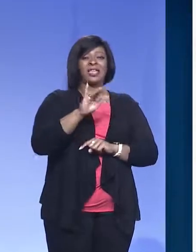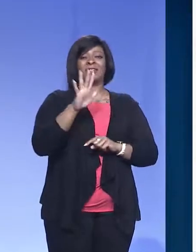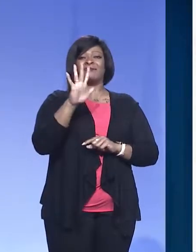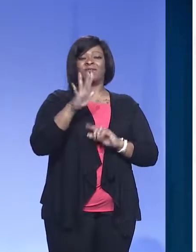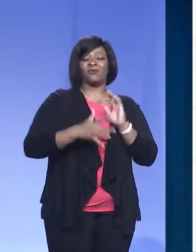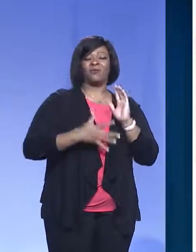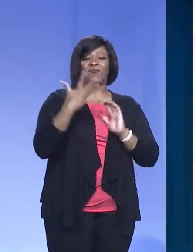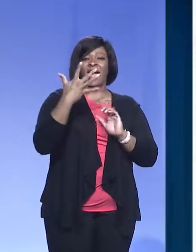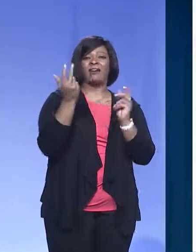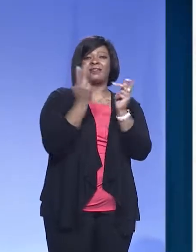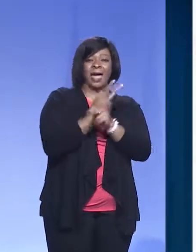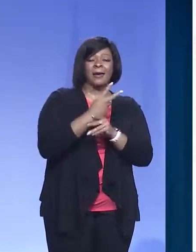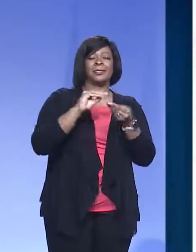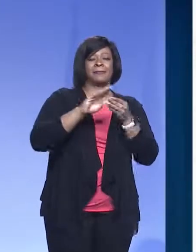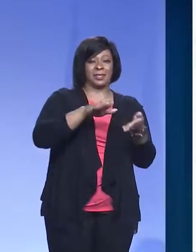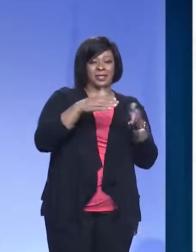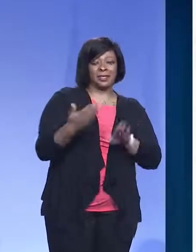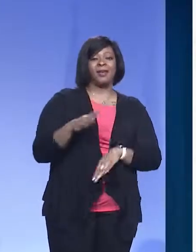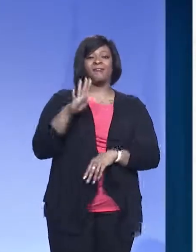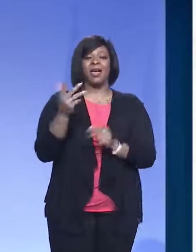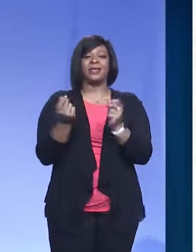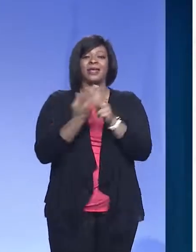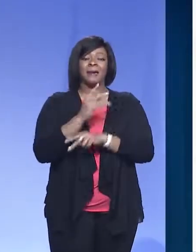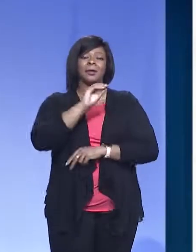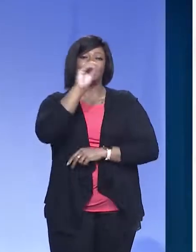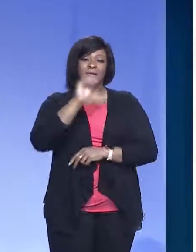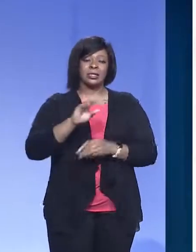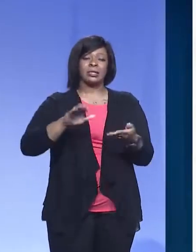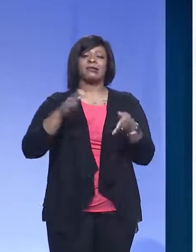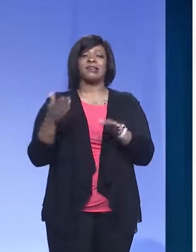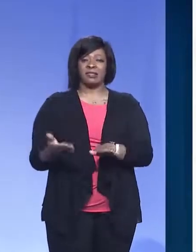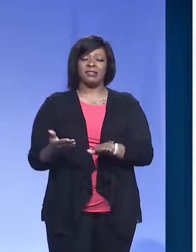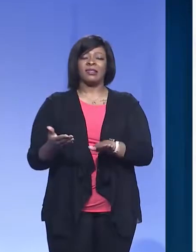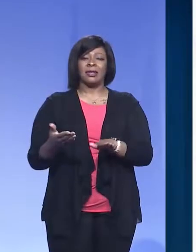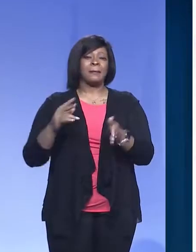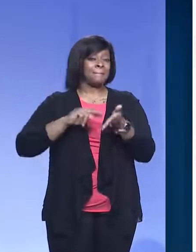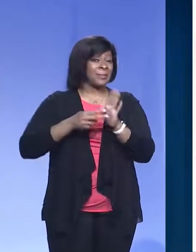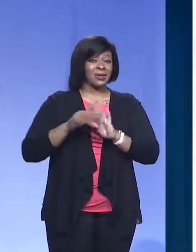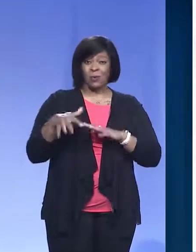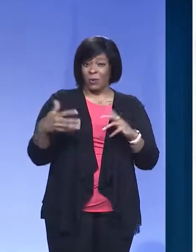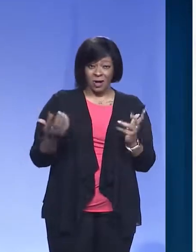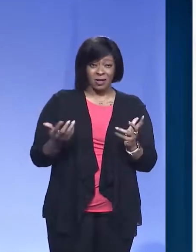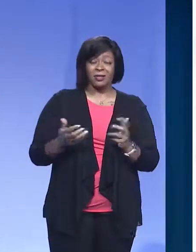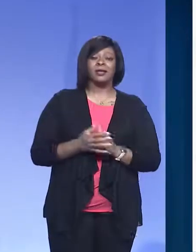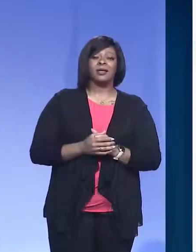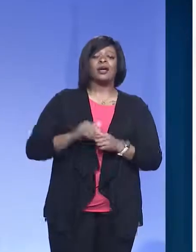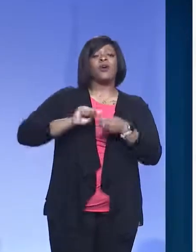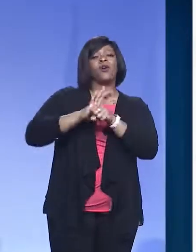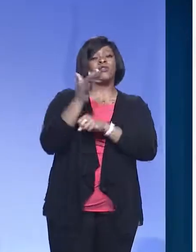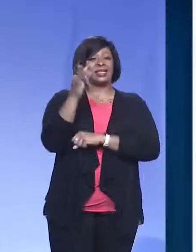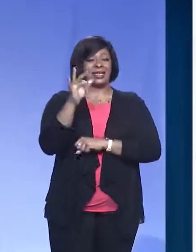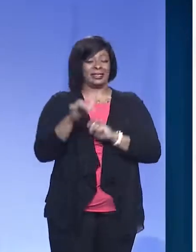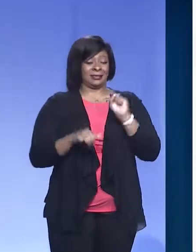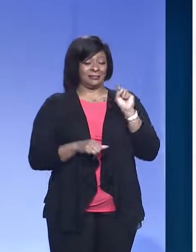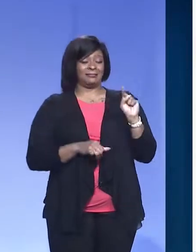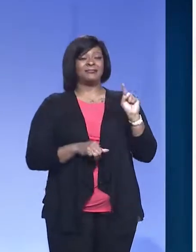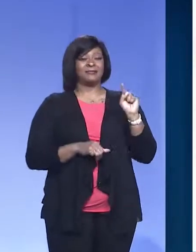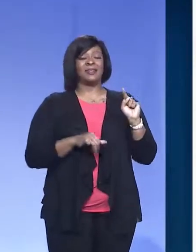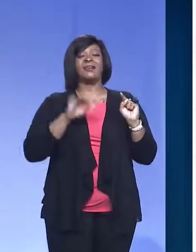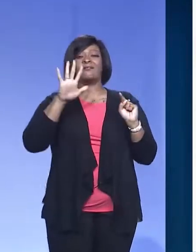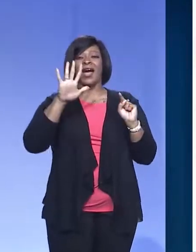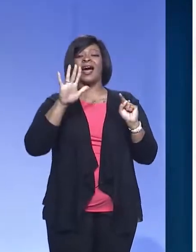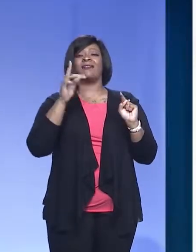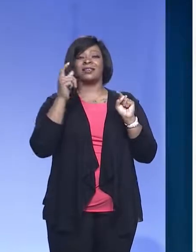the number of deaths. It's also 5 times the percentage of deaths, meaning that COVID-19 is 5 times